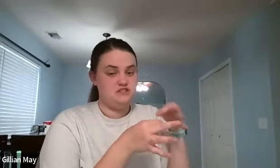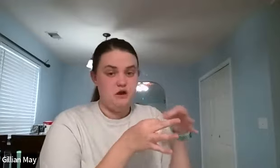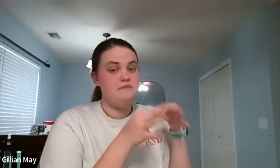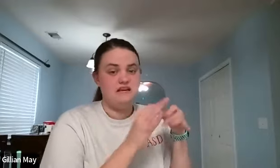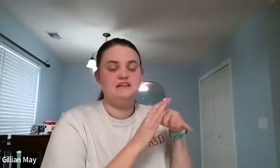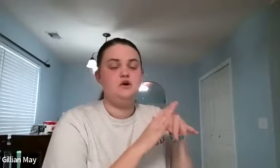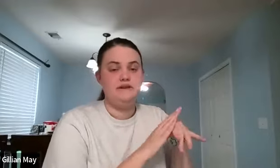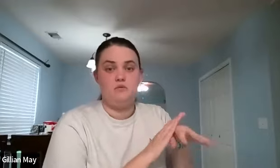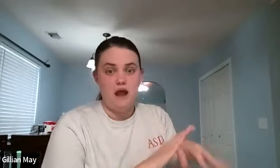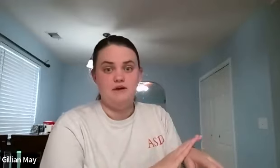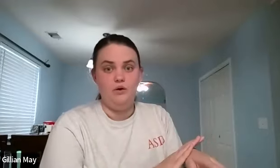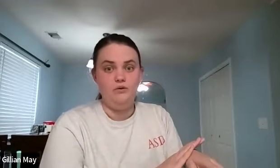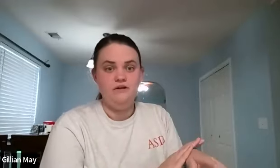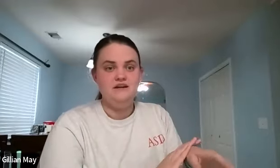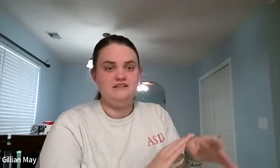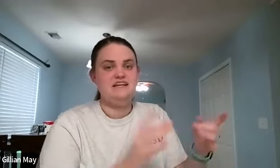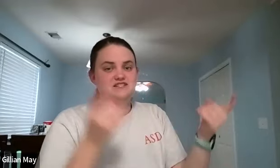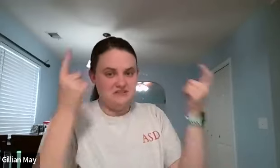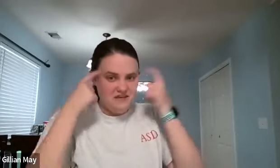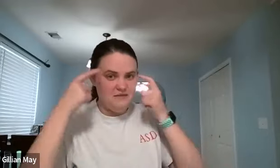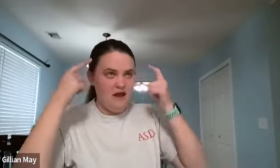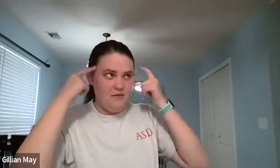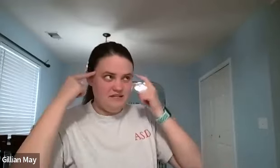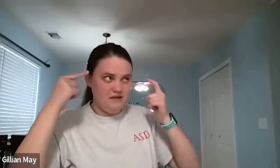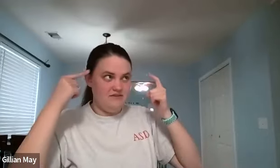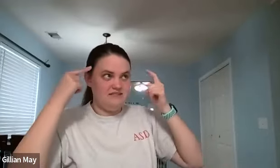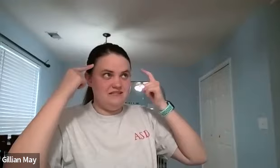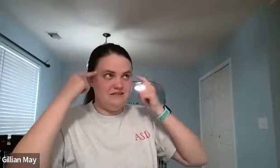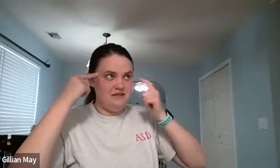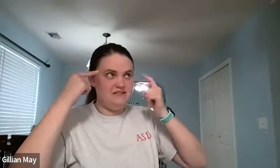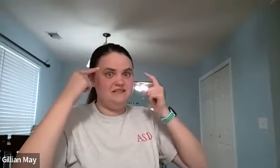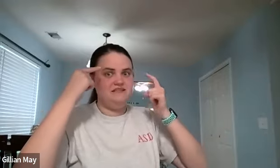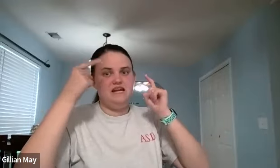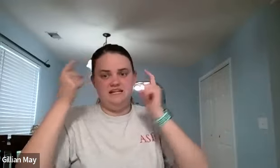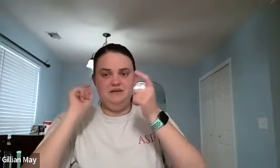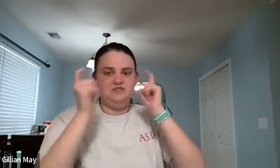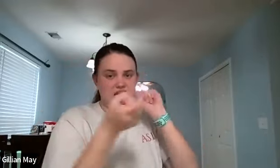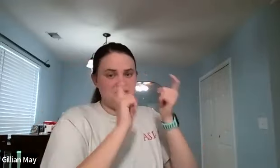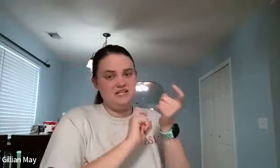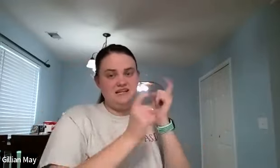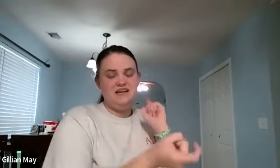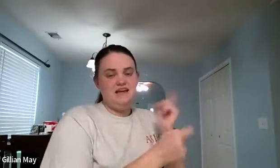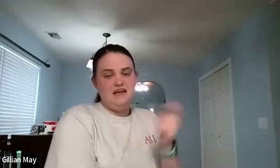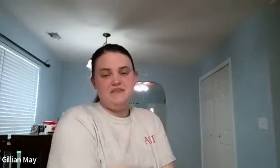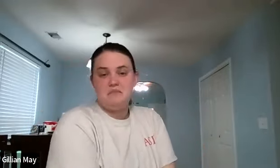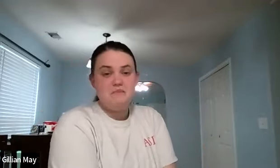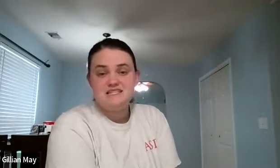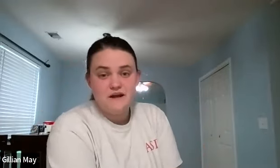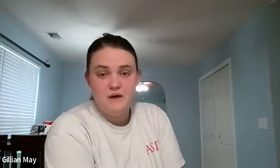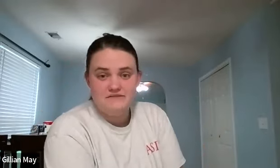describe is I can go in like a rabbit hole. Cause then I start to think about how am I explaining this? This doesn't make sense. And I keep changing. And like my best friend will have to